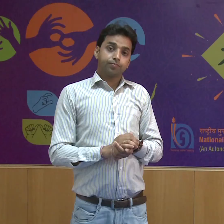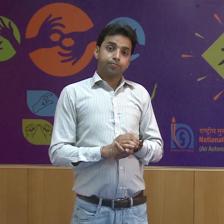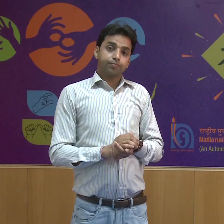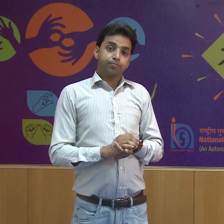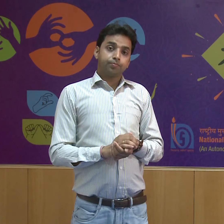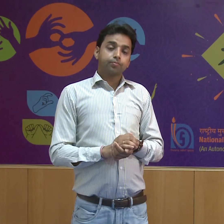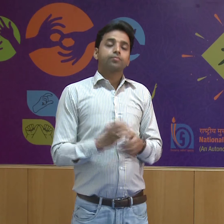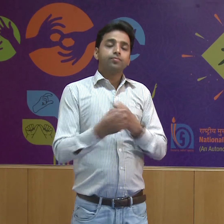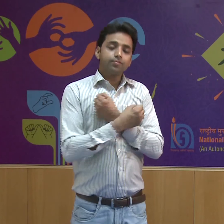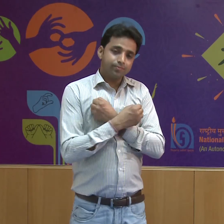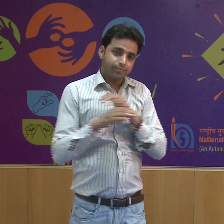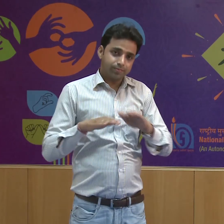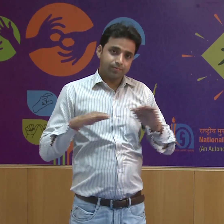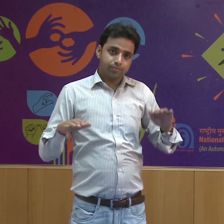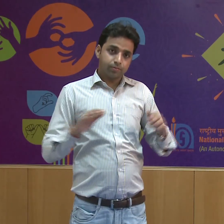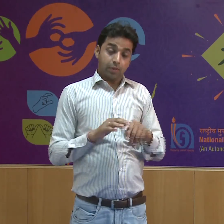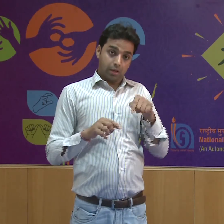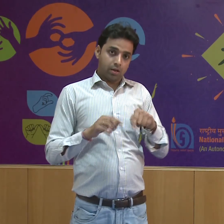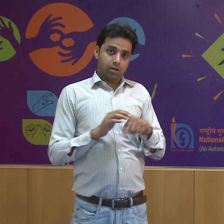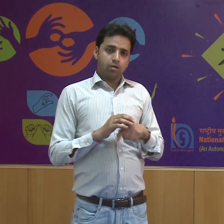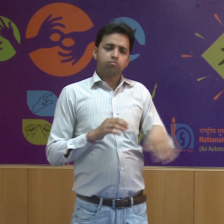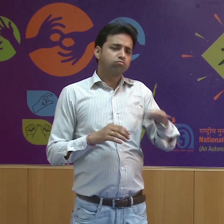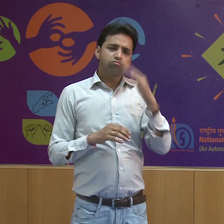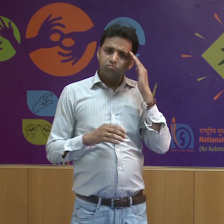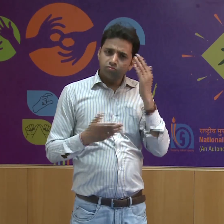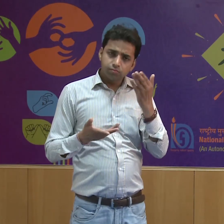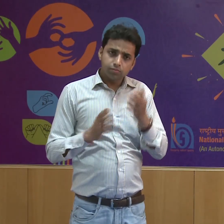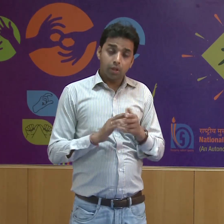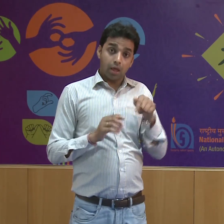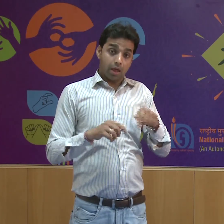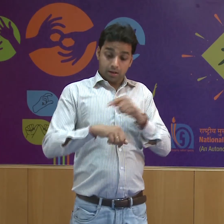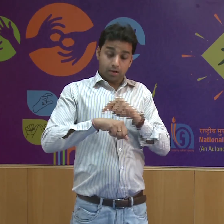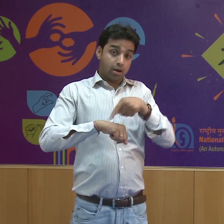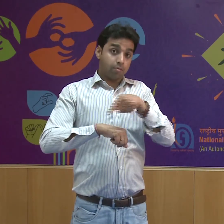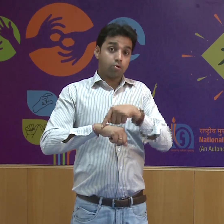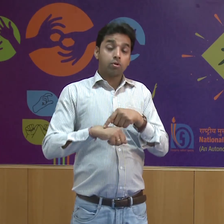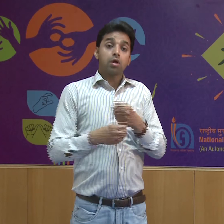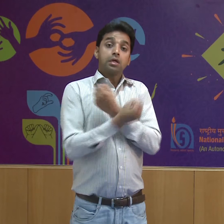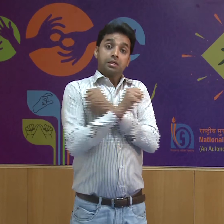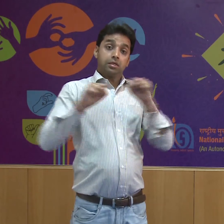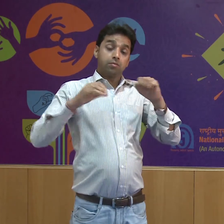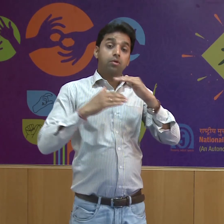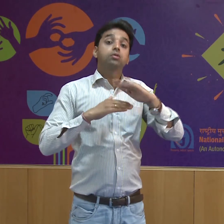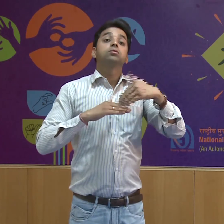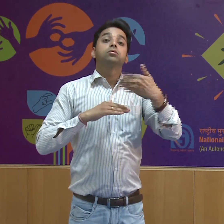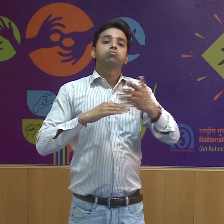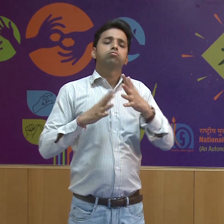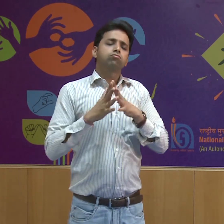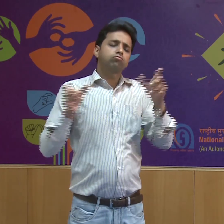Dear learners, as you know that at the time of independence, a large number of people in the